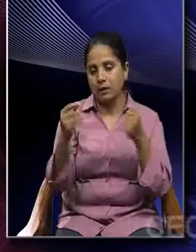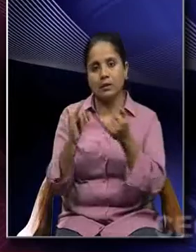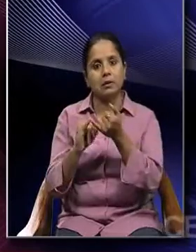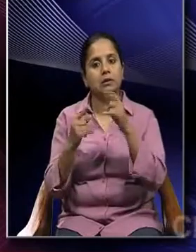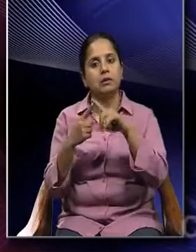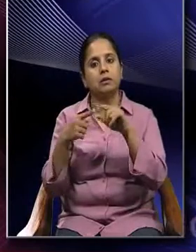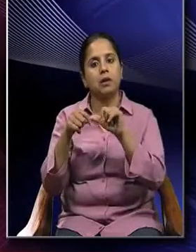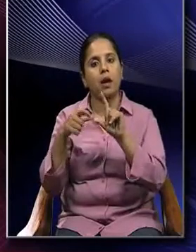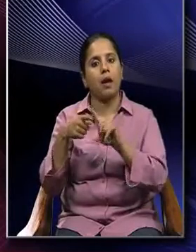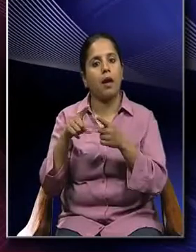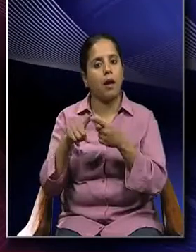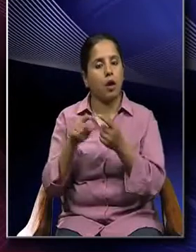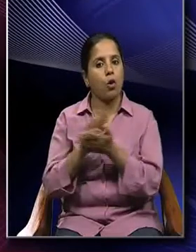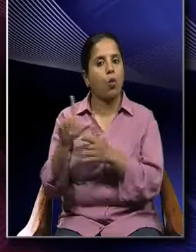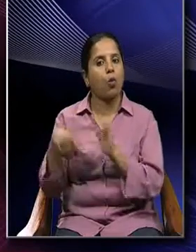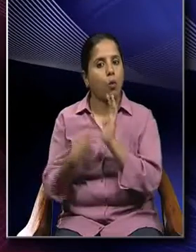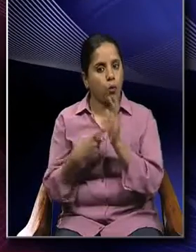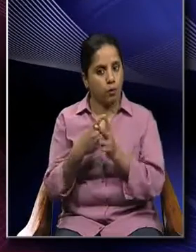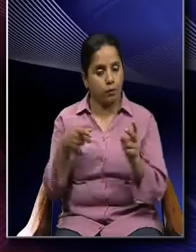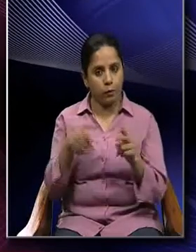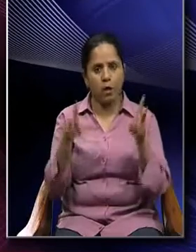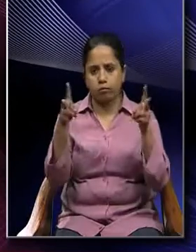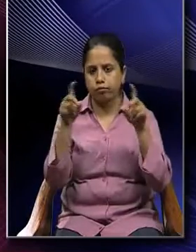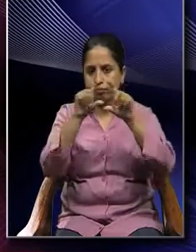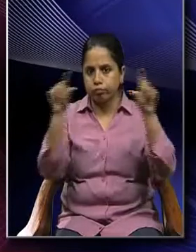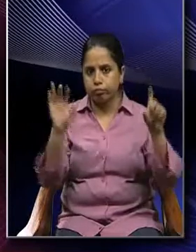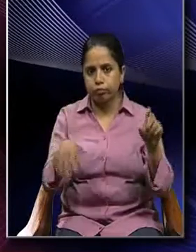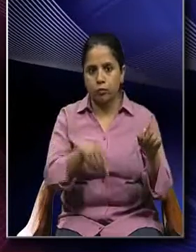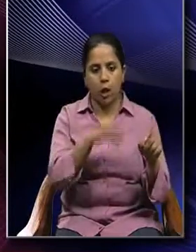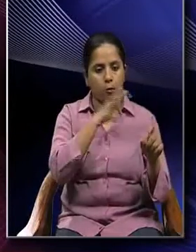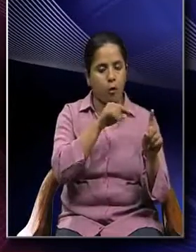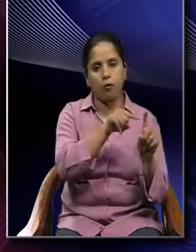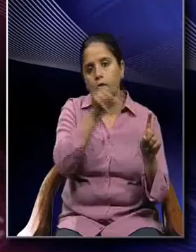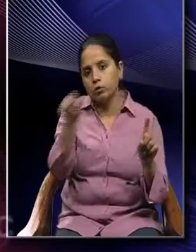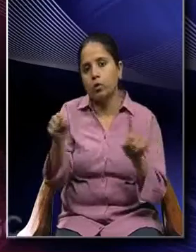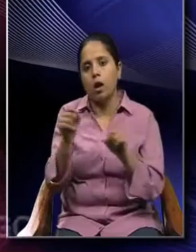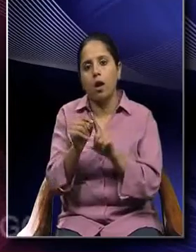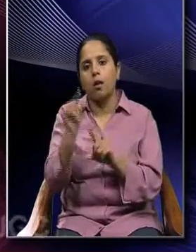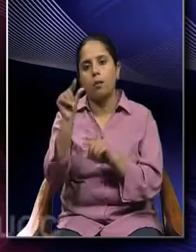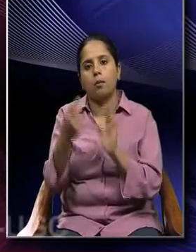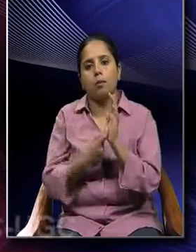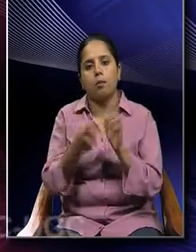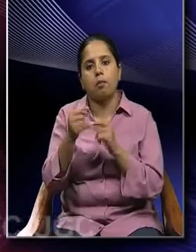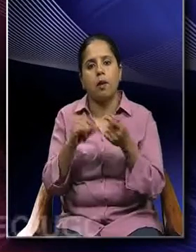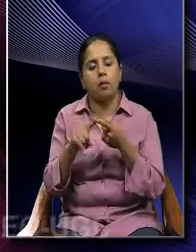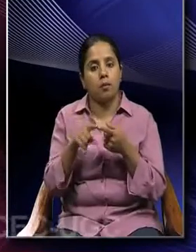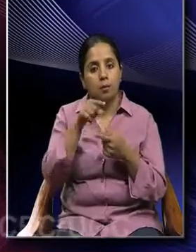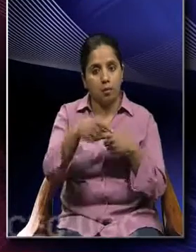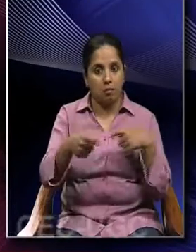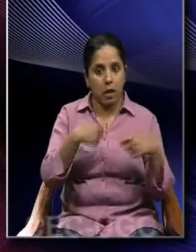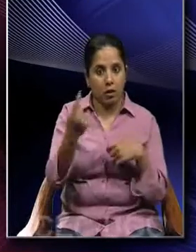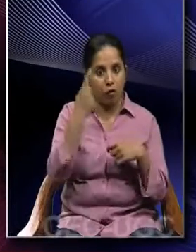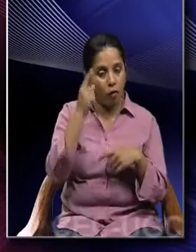corporates in society has been captured by the phrase from profits to purpose, that business entities are not only for